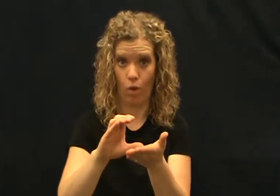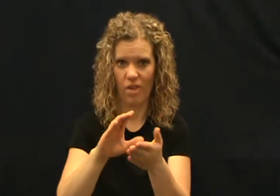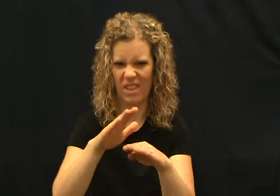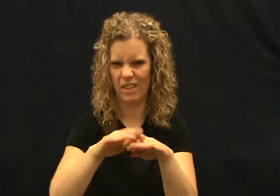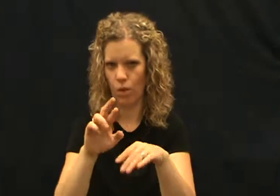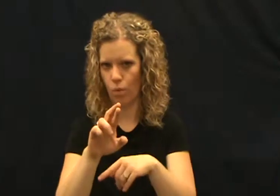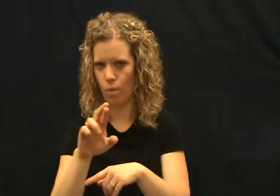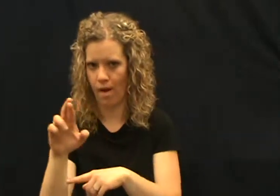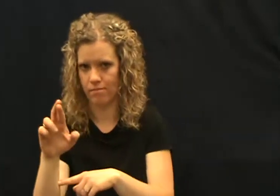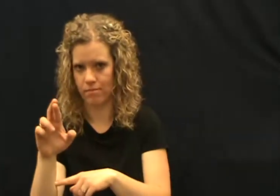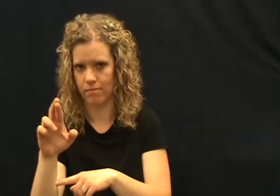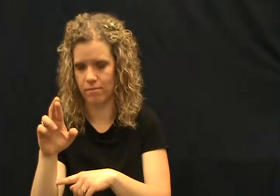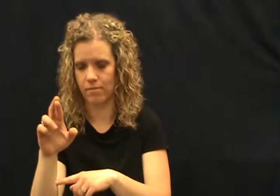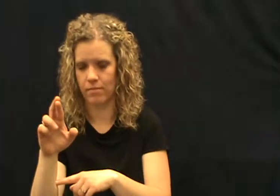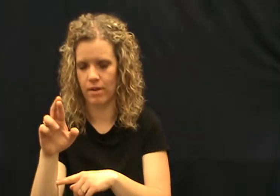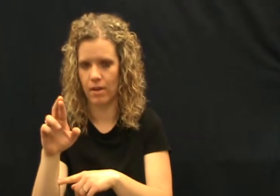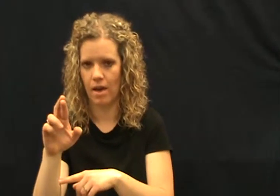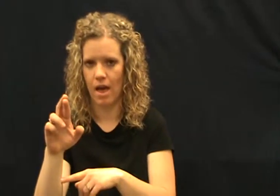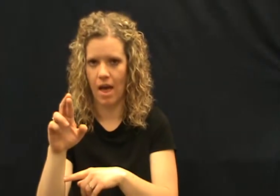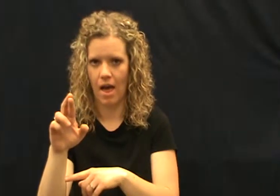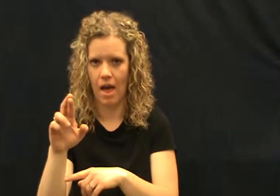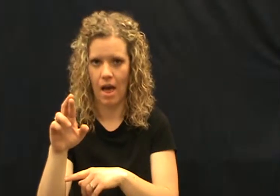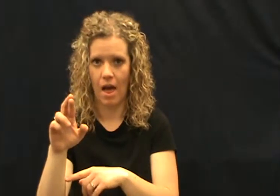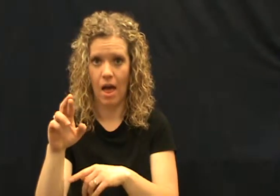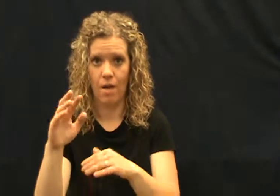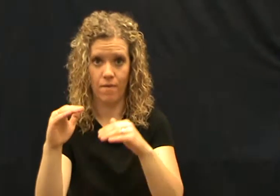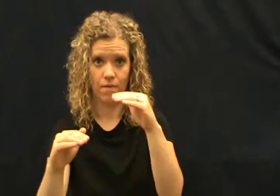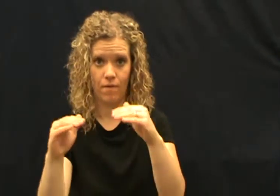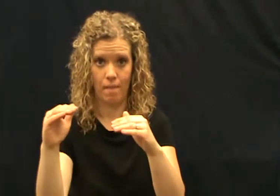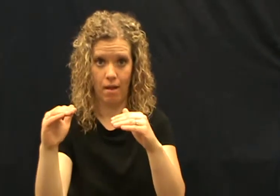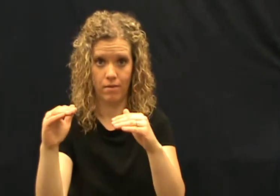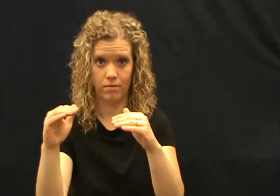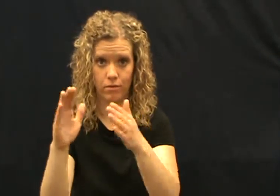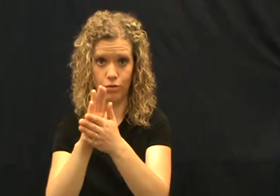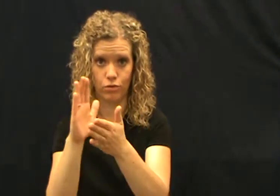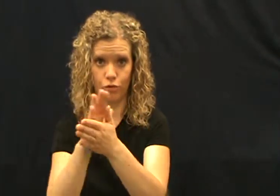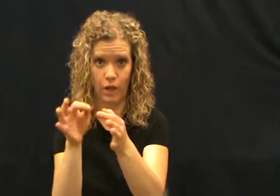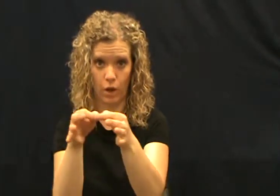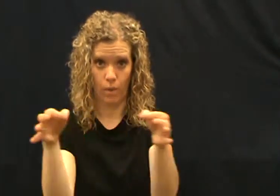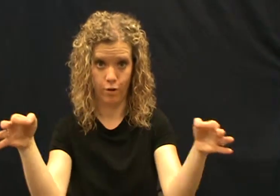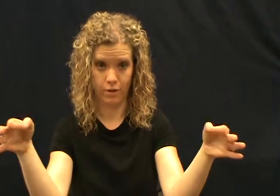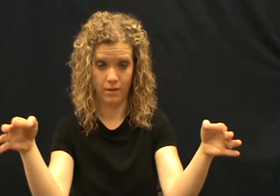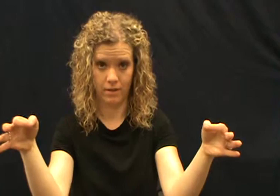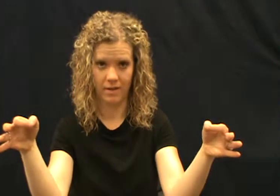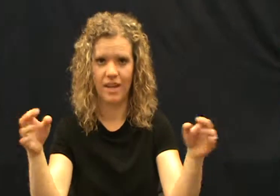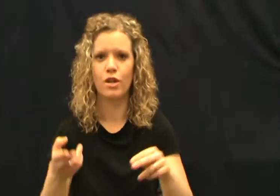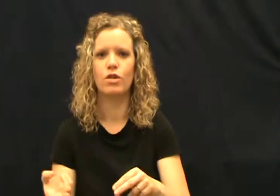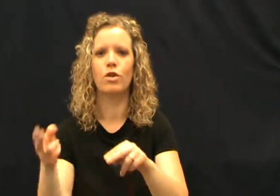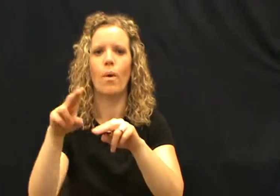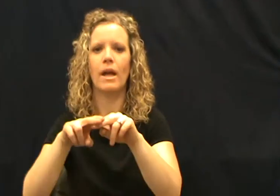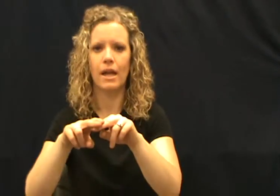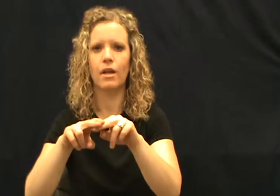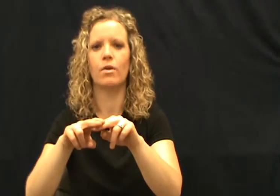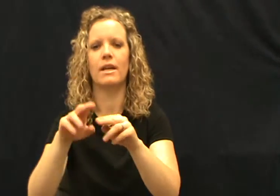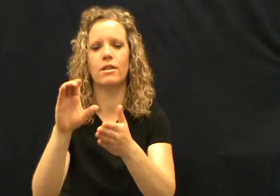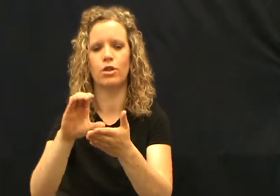side of the balance sheet equation, we increased contributed capital for $50,000.